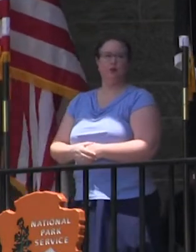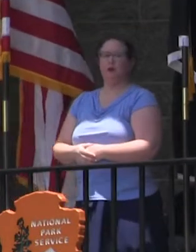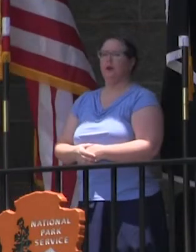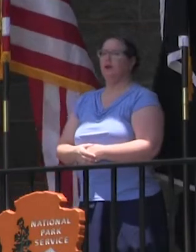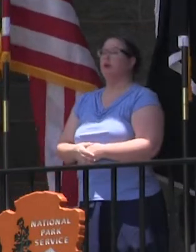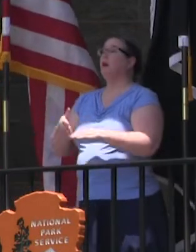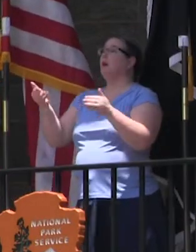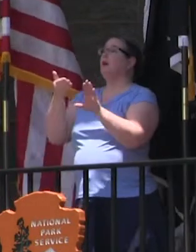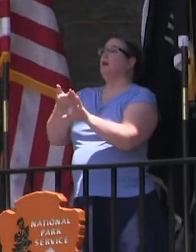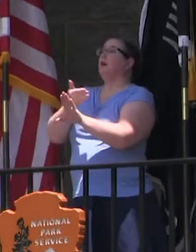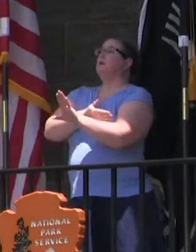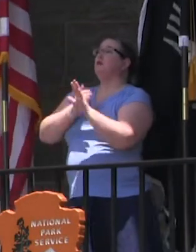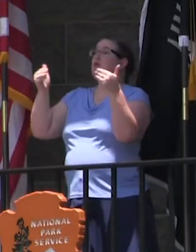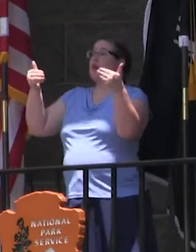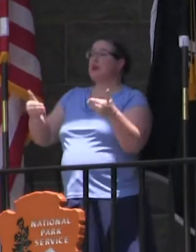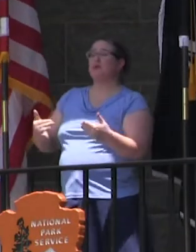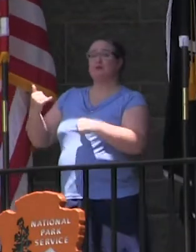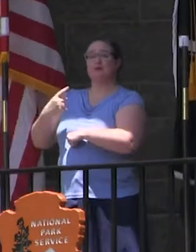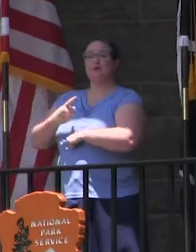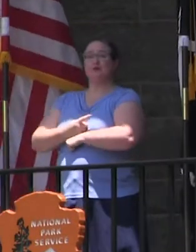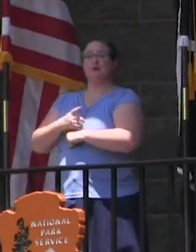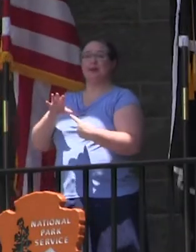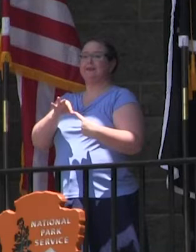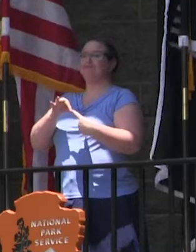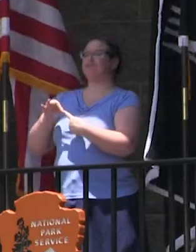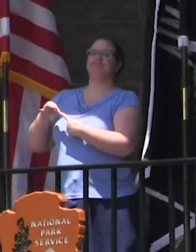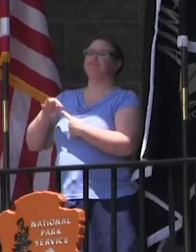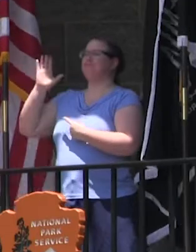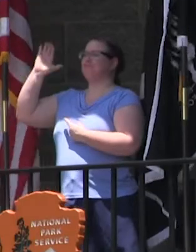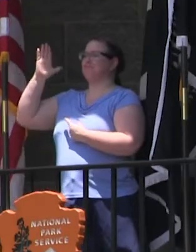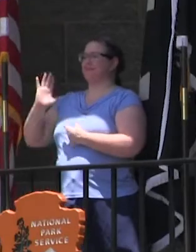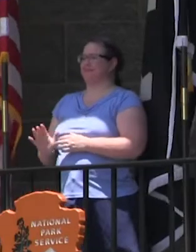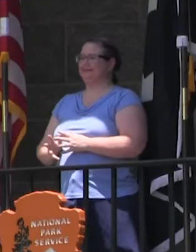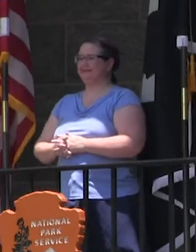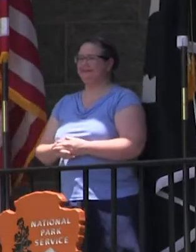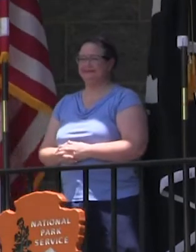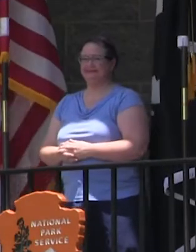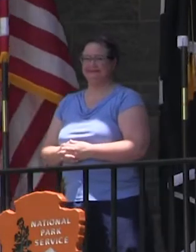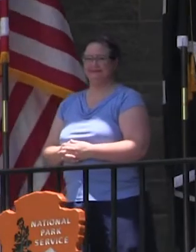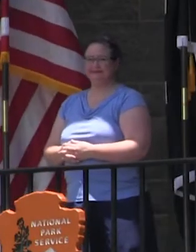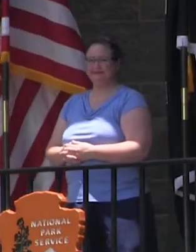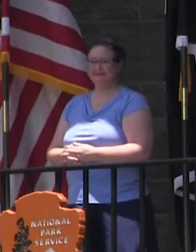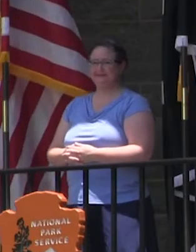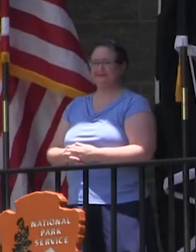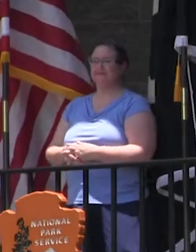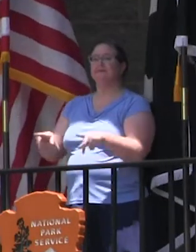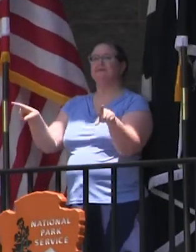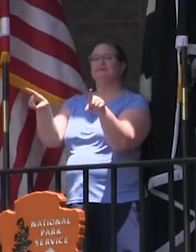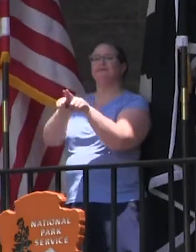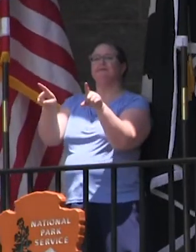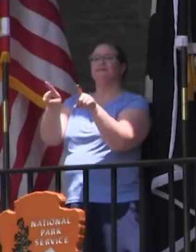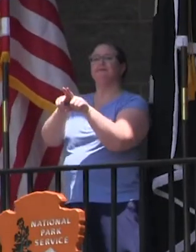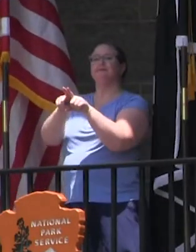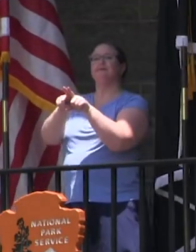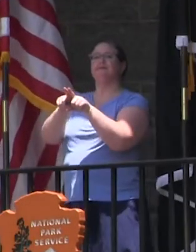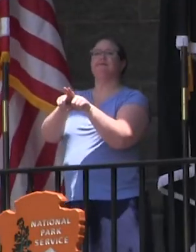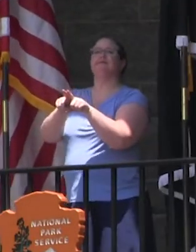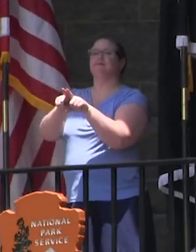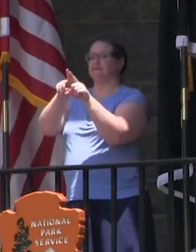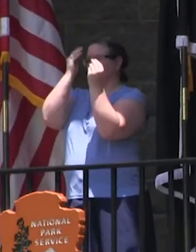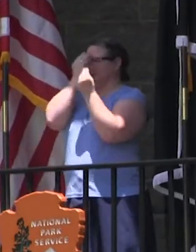Before I introduce today's distinguished keynote speaker, I would also like to recognize